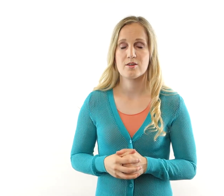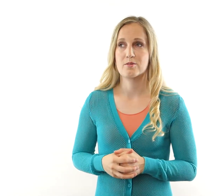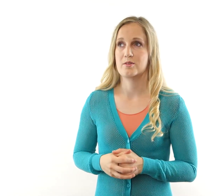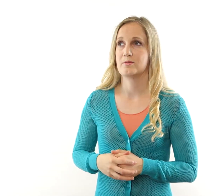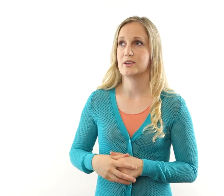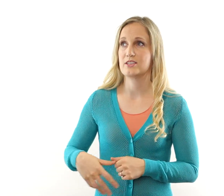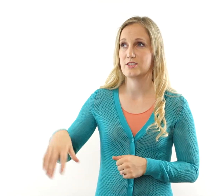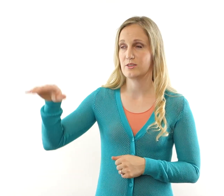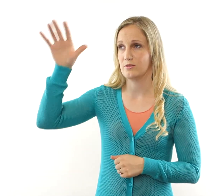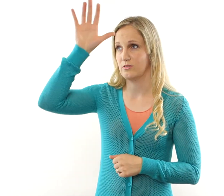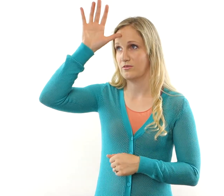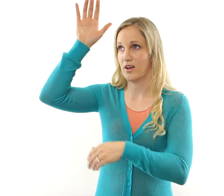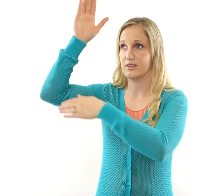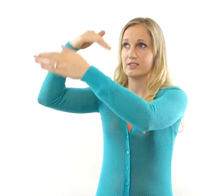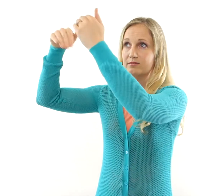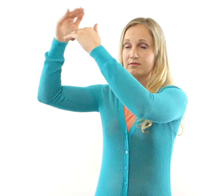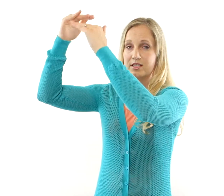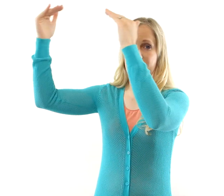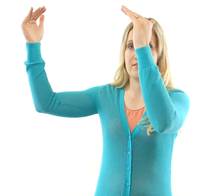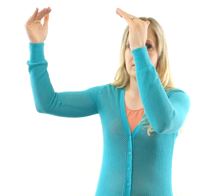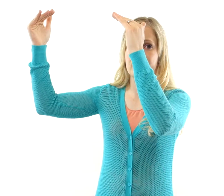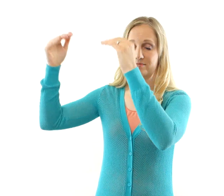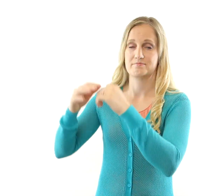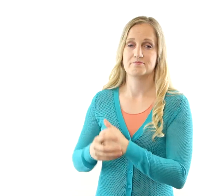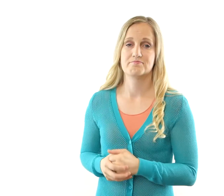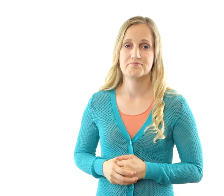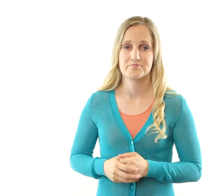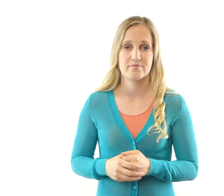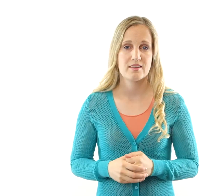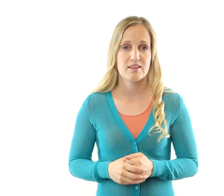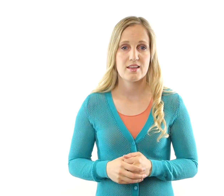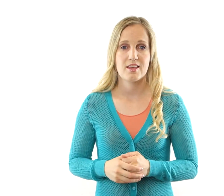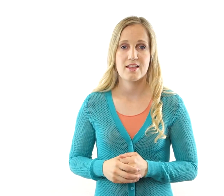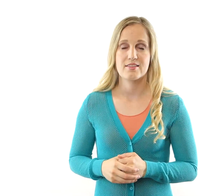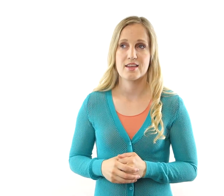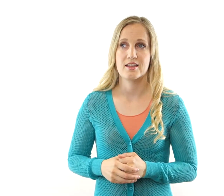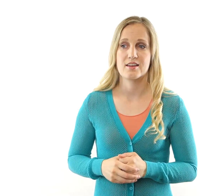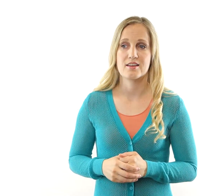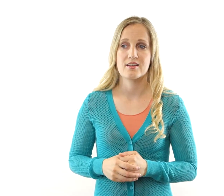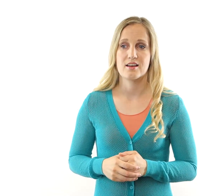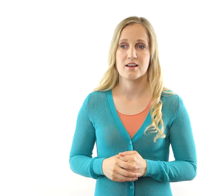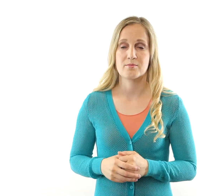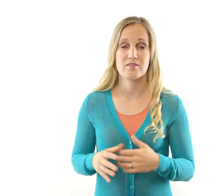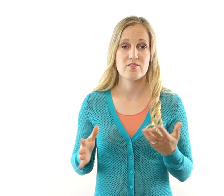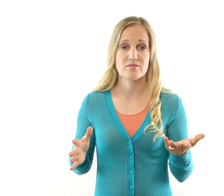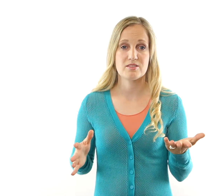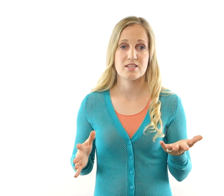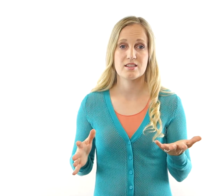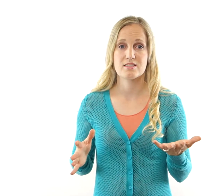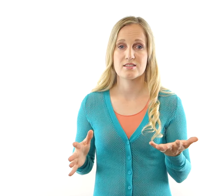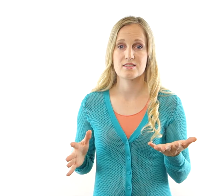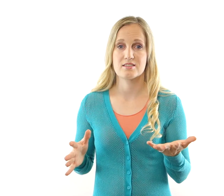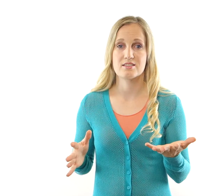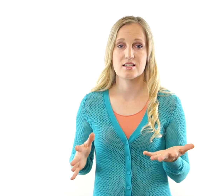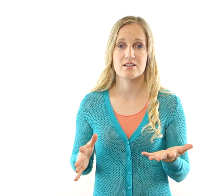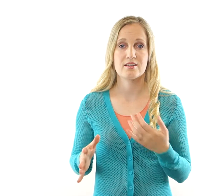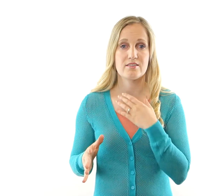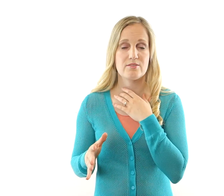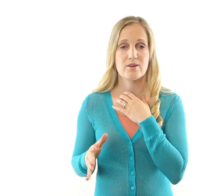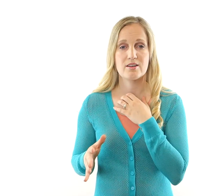So we could do Father in heaven. And then I've also seen this done, if you wanted